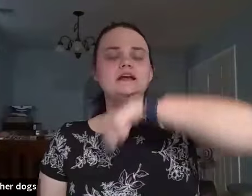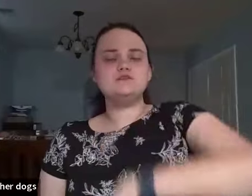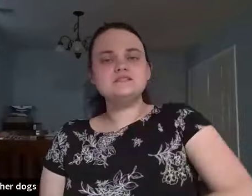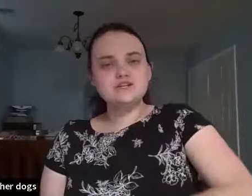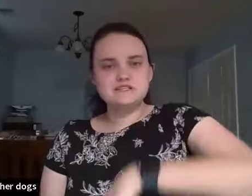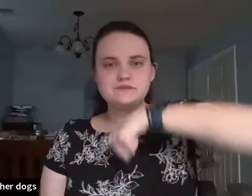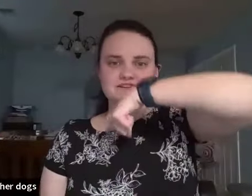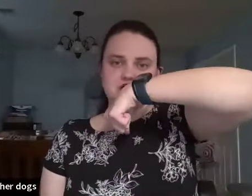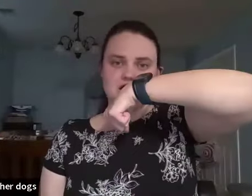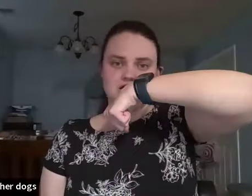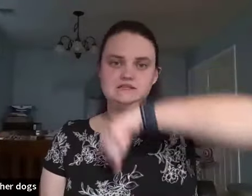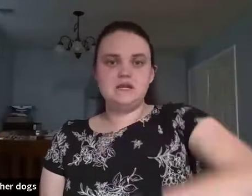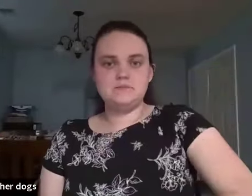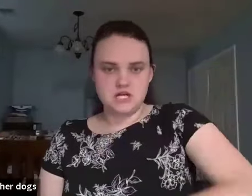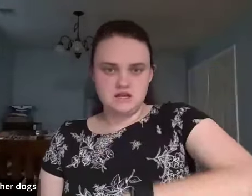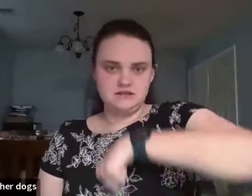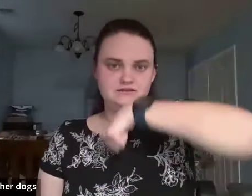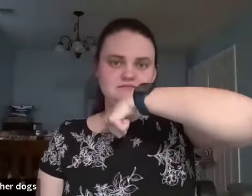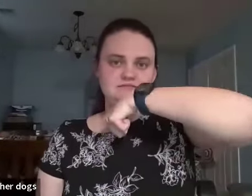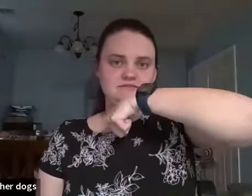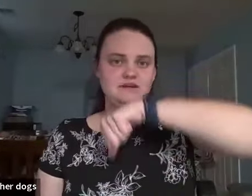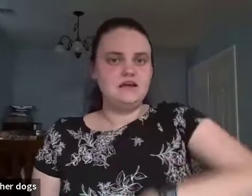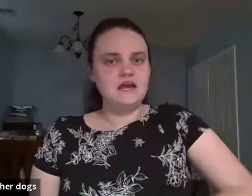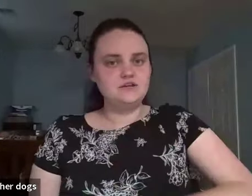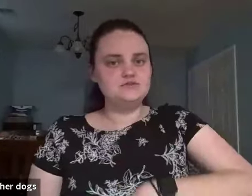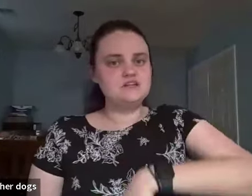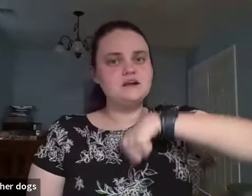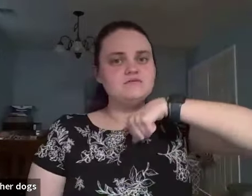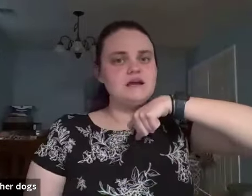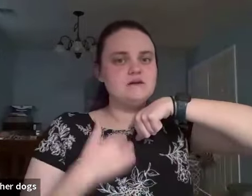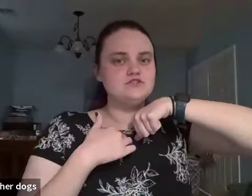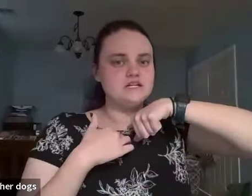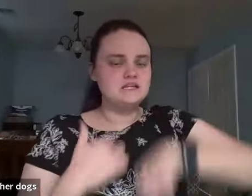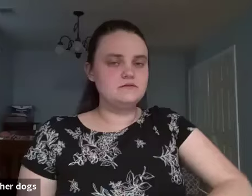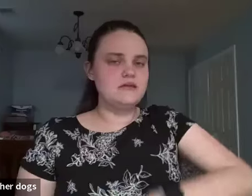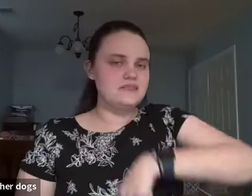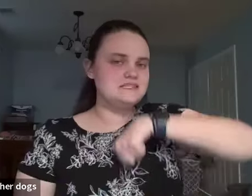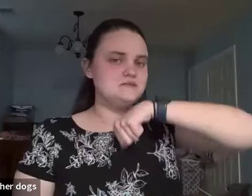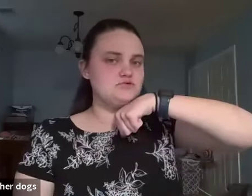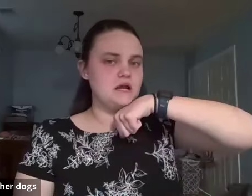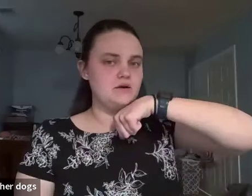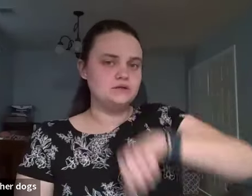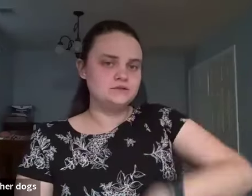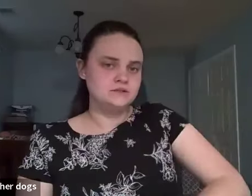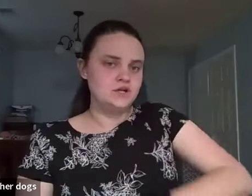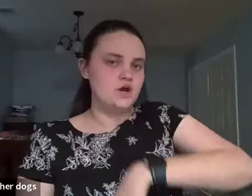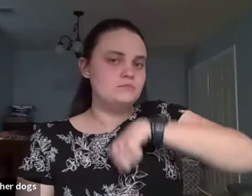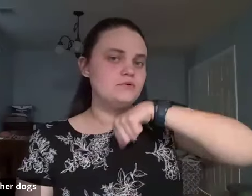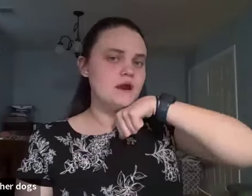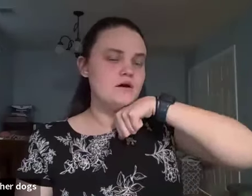It's almost like you're zipping the jacket, zipping up a jacket. And you stop kind of right around chest level, and this is proud.